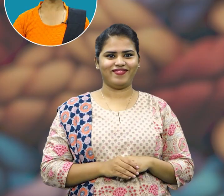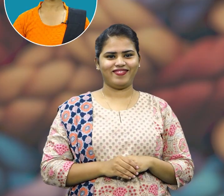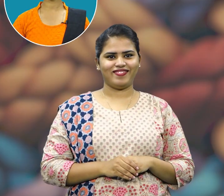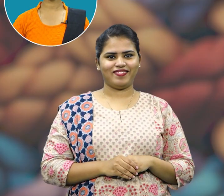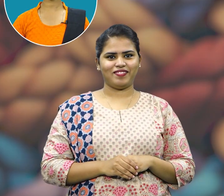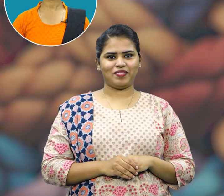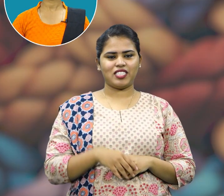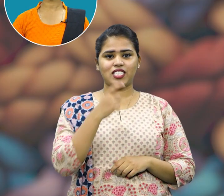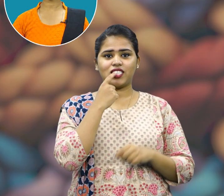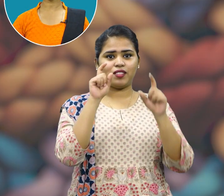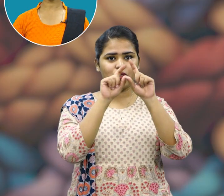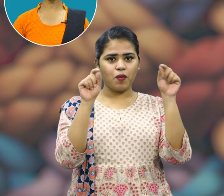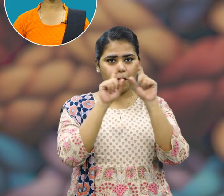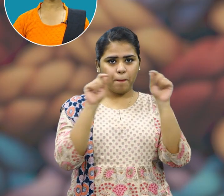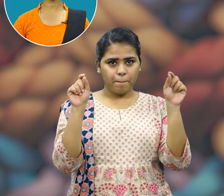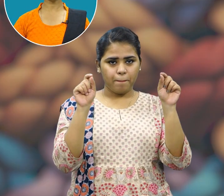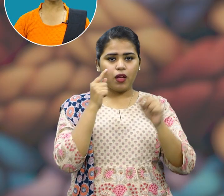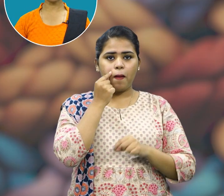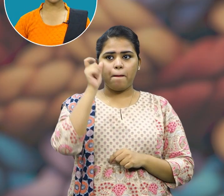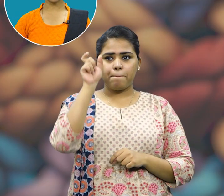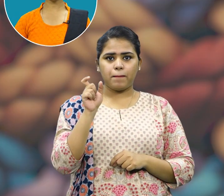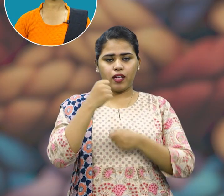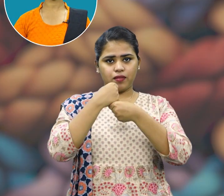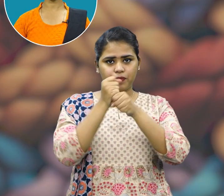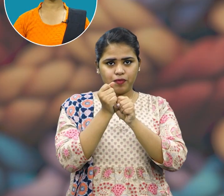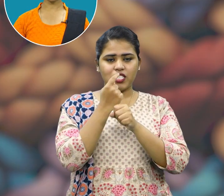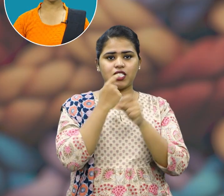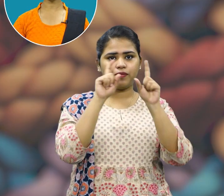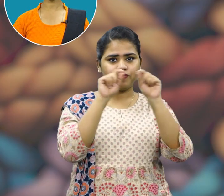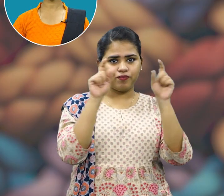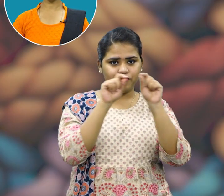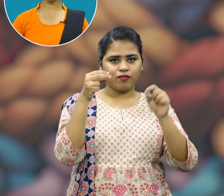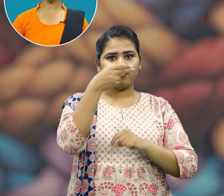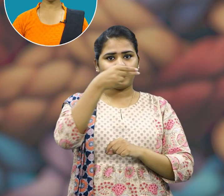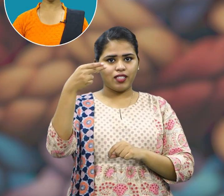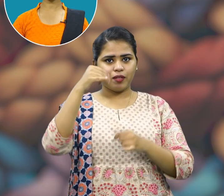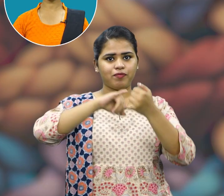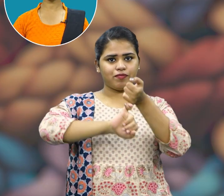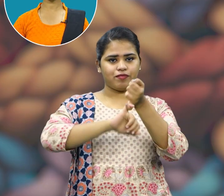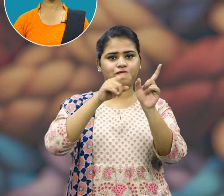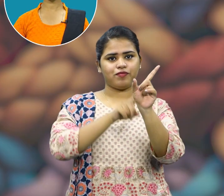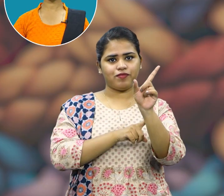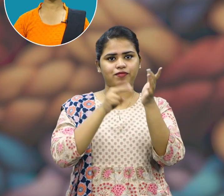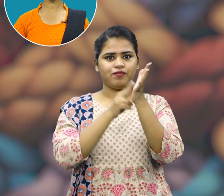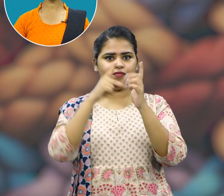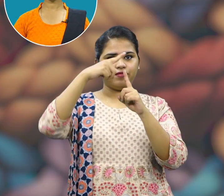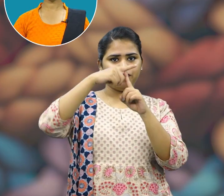The fibers, those are made by human beings, are called synthetic